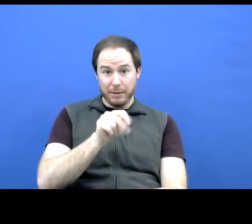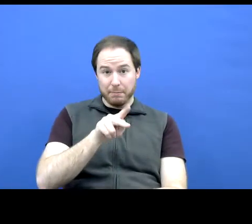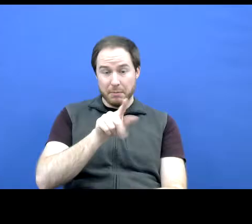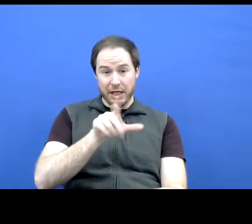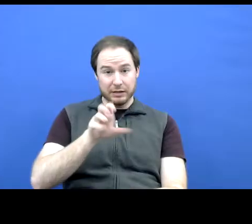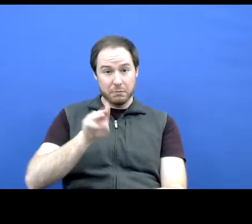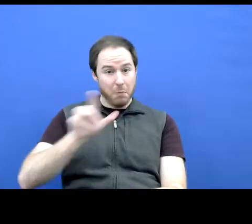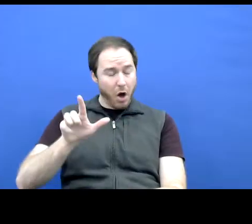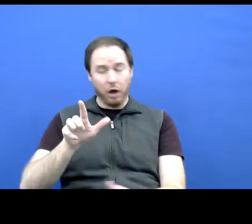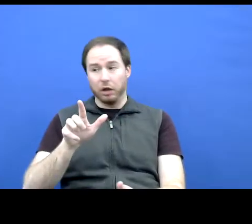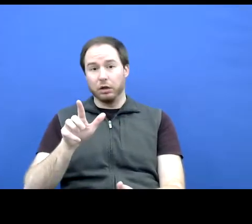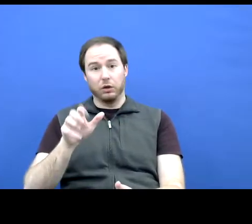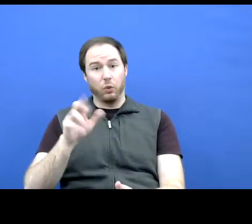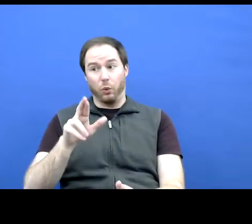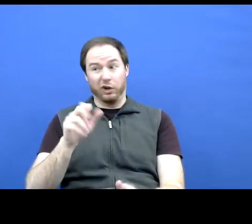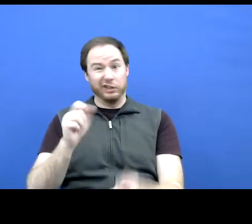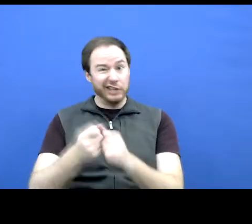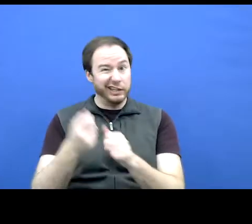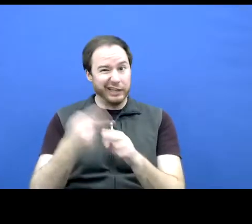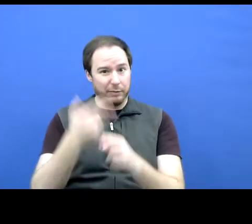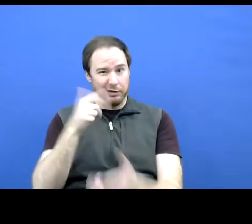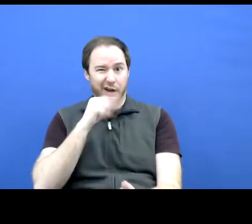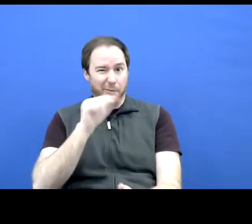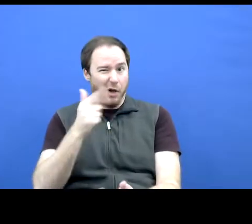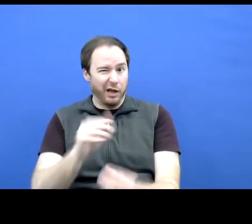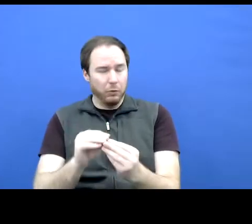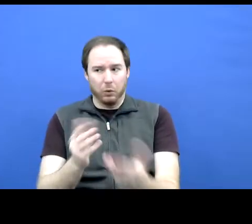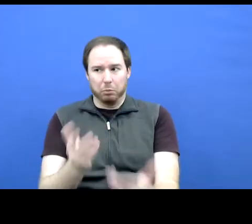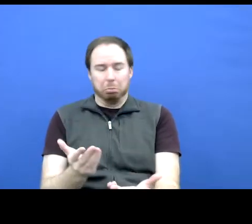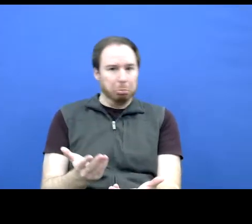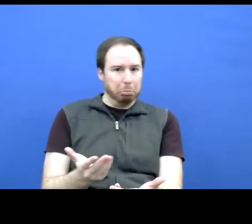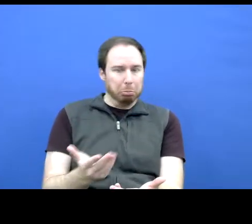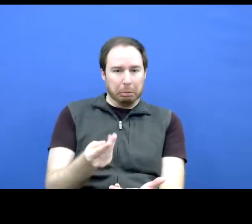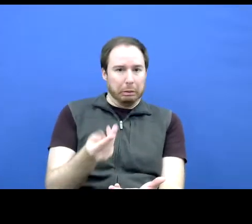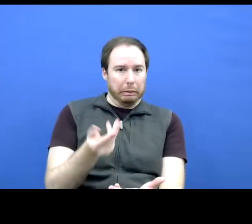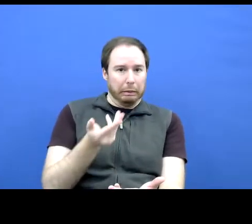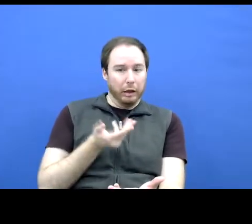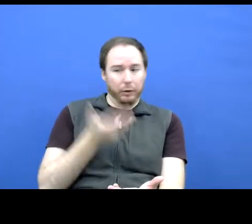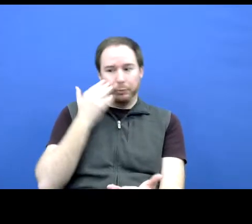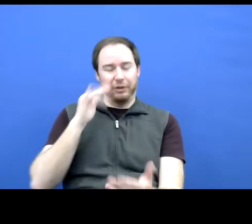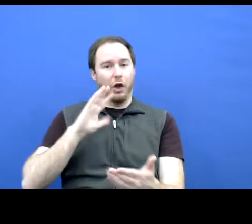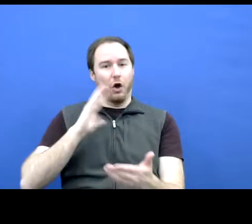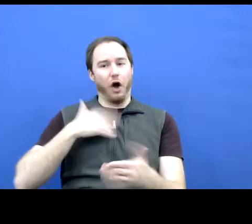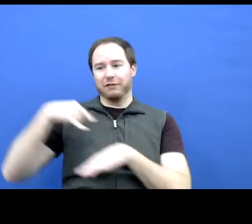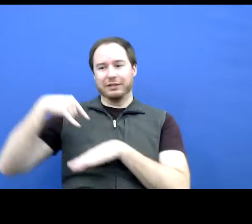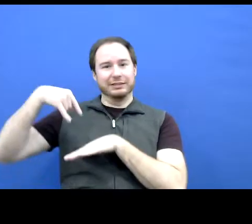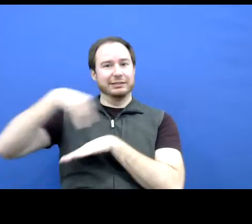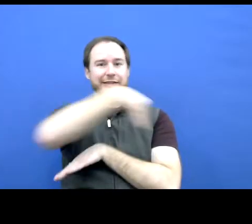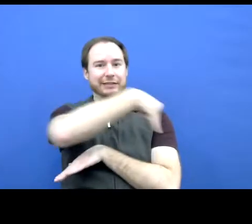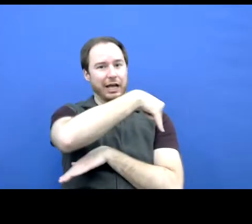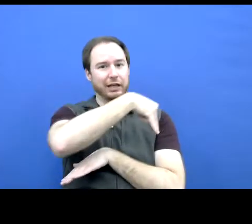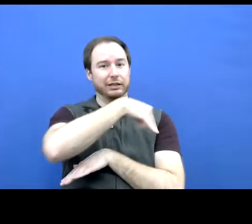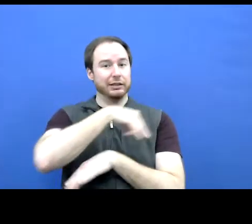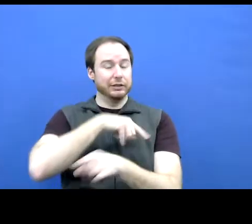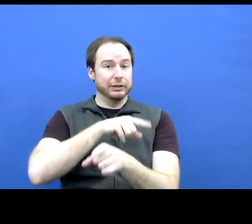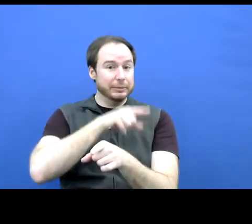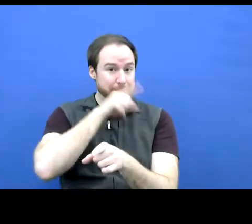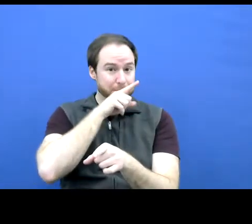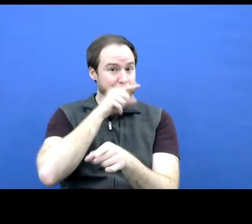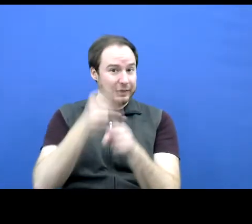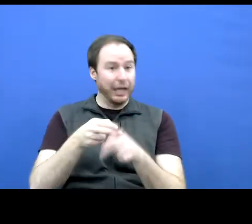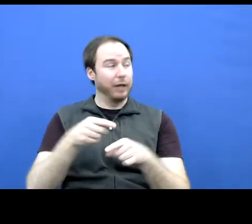to think about and let us know, because again, from a signage and nomenclature, if you don't name it, the residents